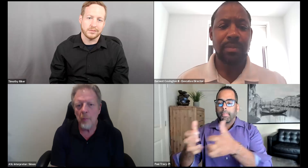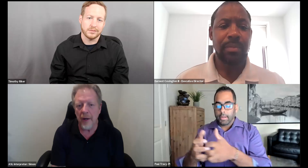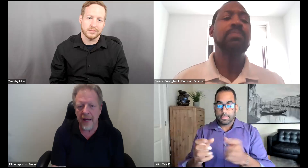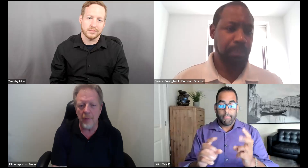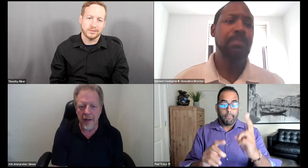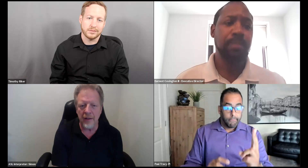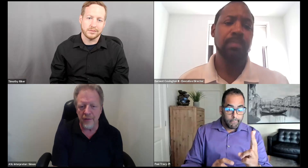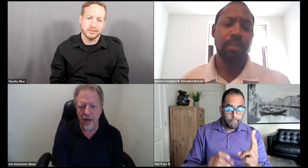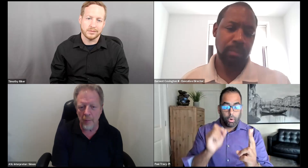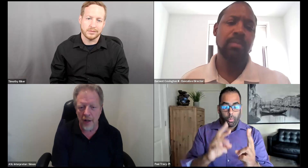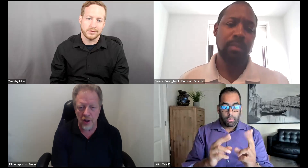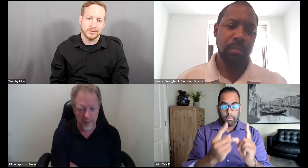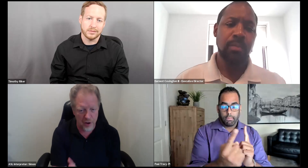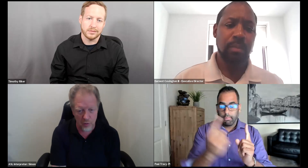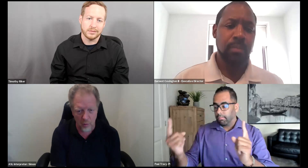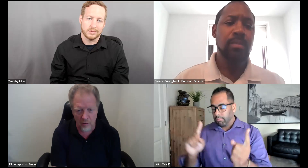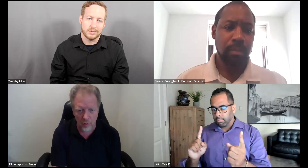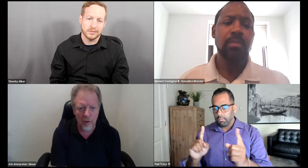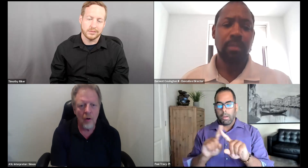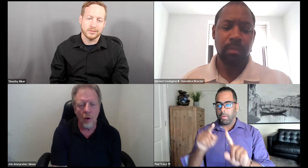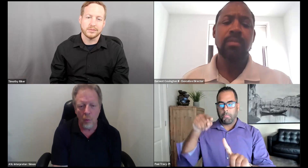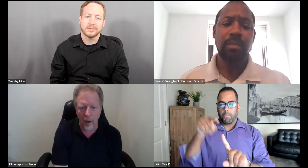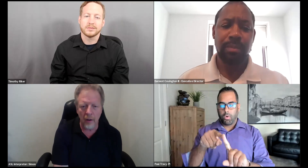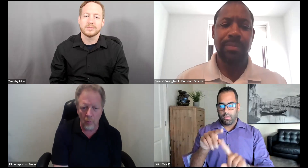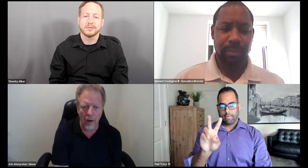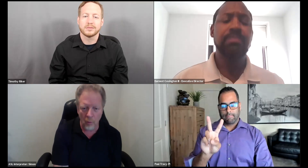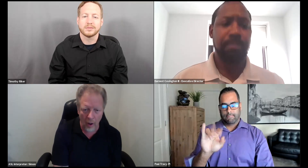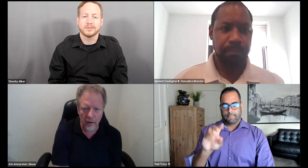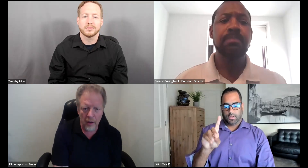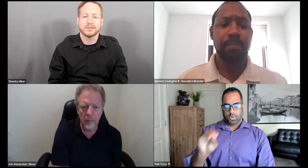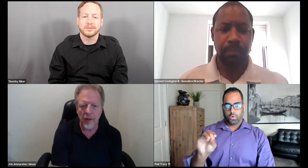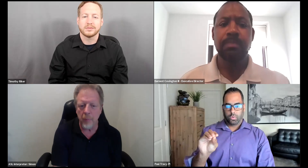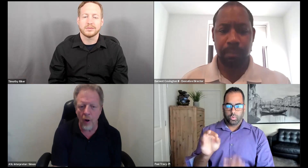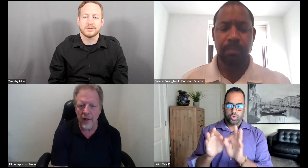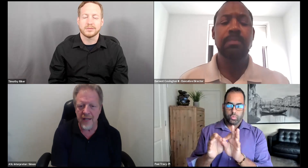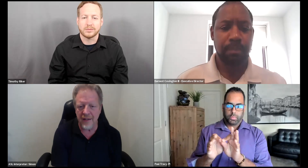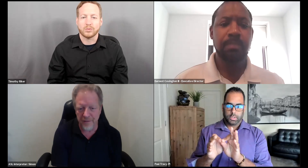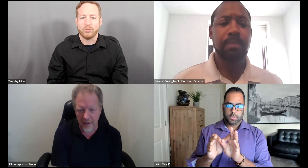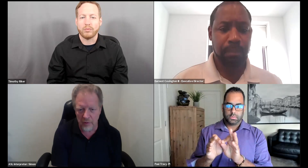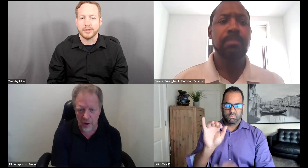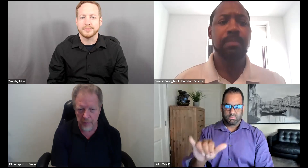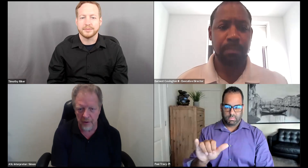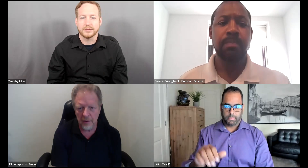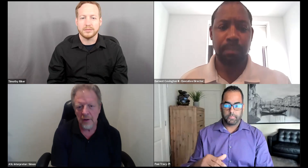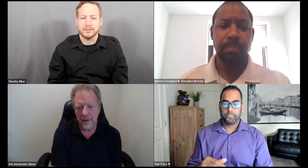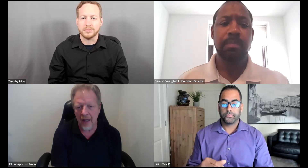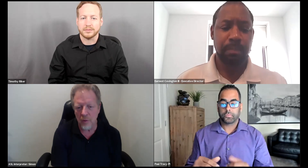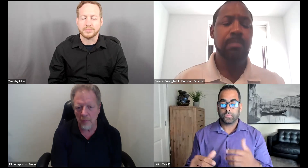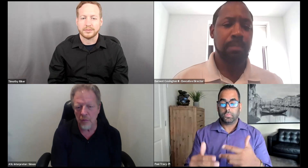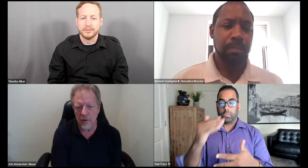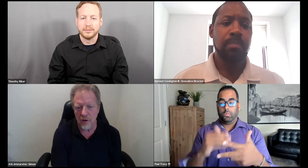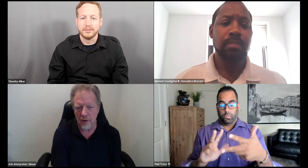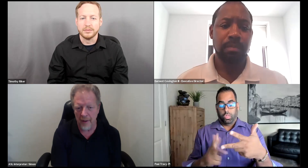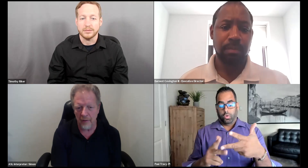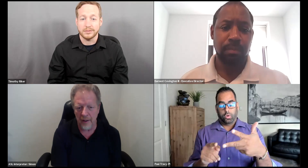okay? But it can be a different combination. It can be 2 in 1 room or 1 and 1 in 1. But the point is that the video interpreter, that's what